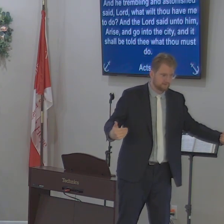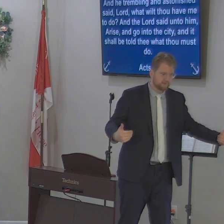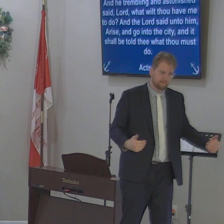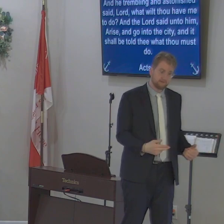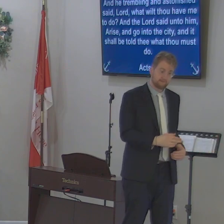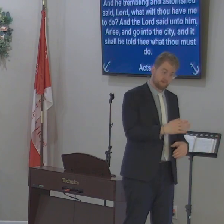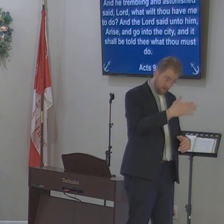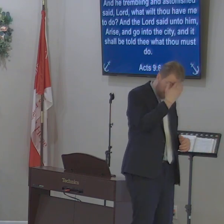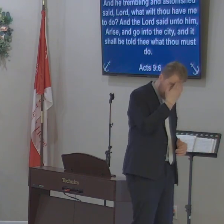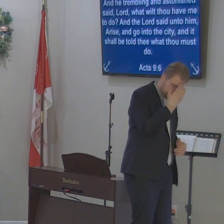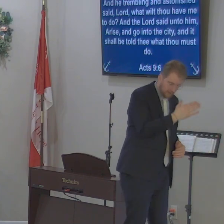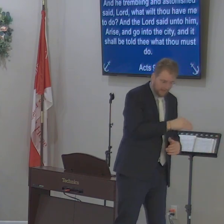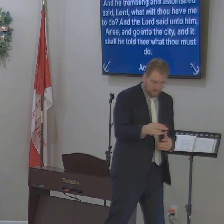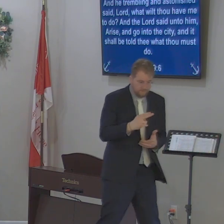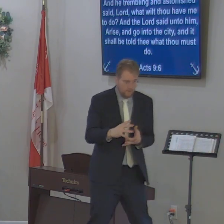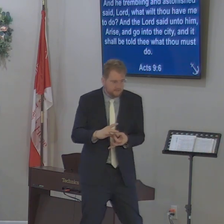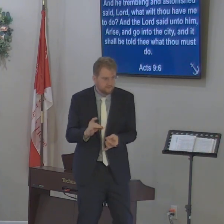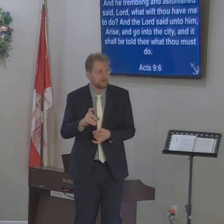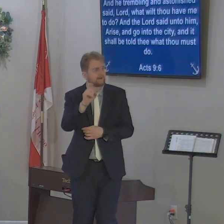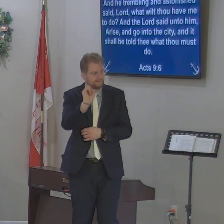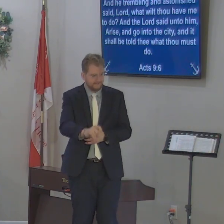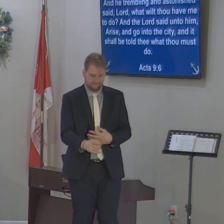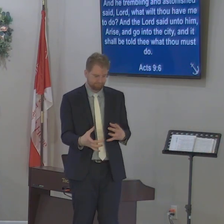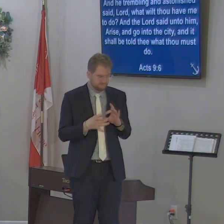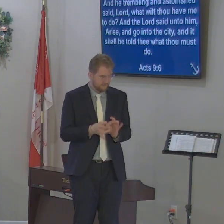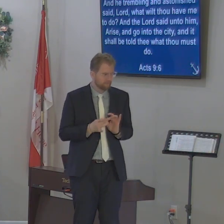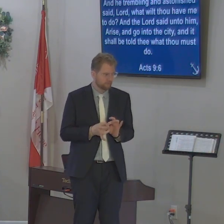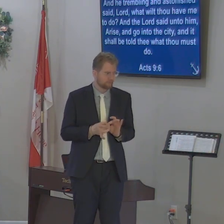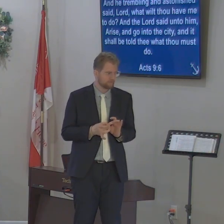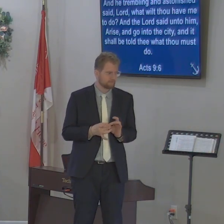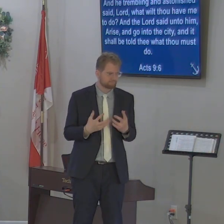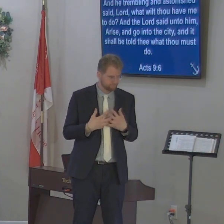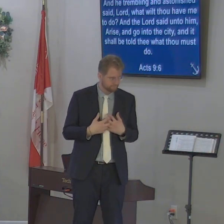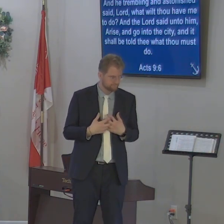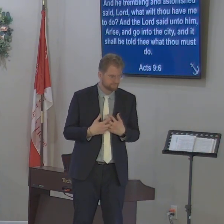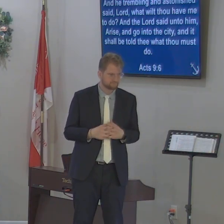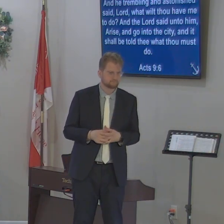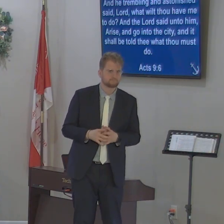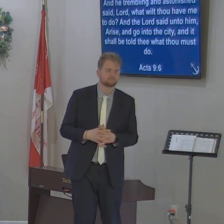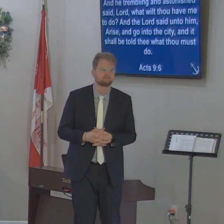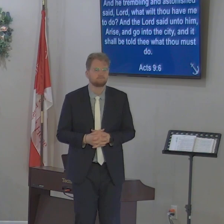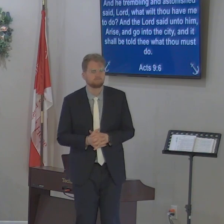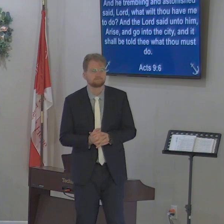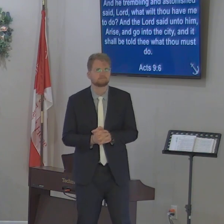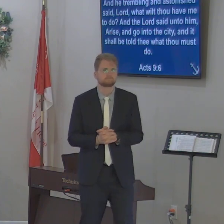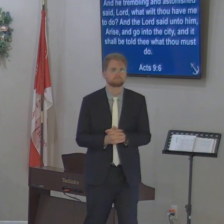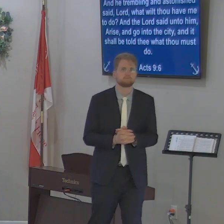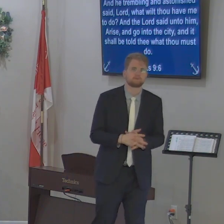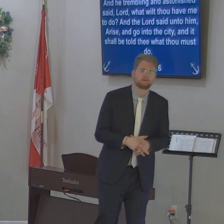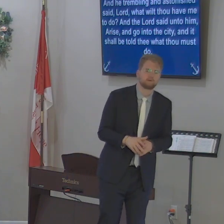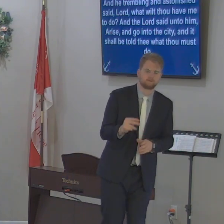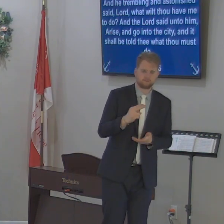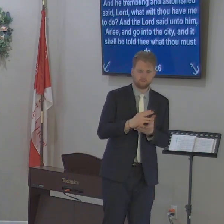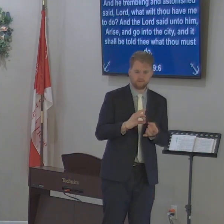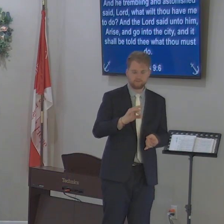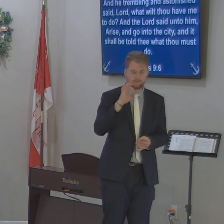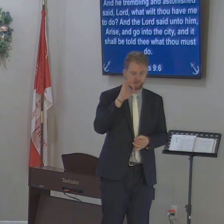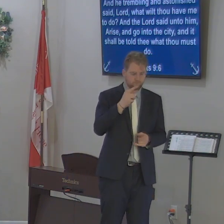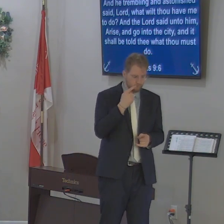13 says the Holy Spirit of God will guide us in all truth to reprove the world of what? Sin, righteousness, and judgment.